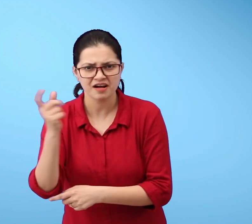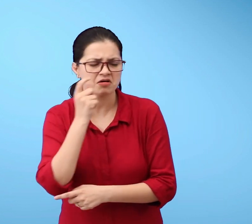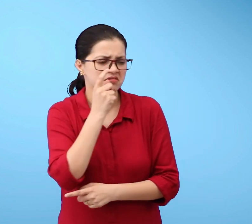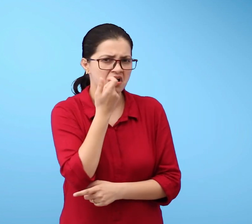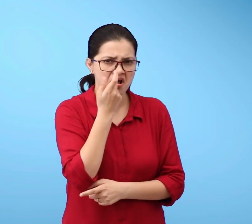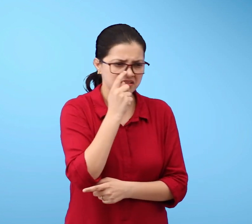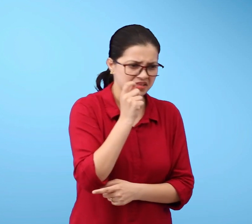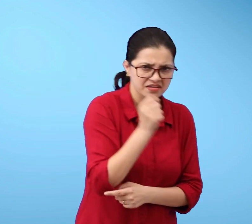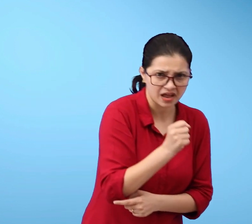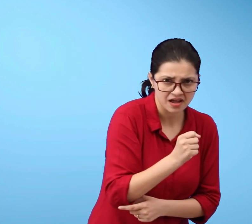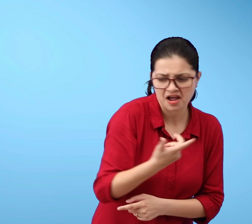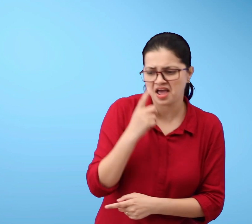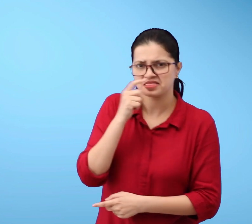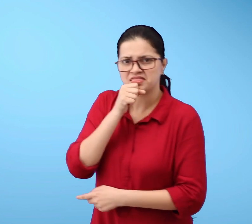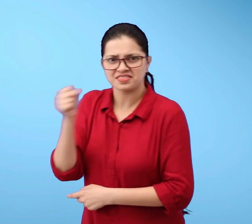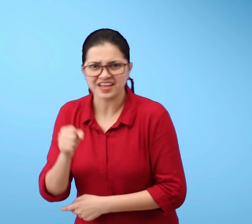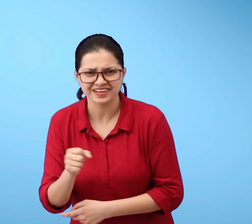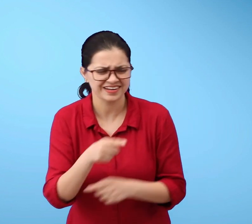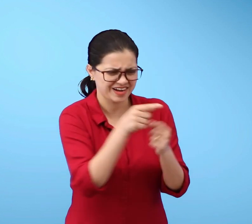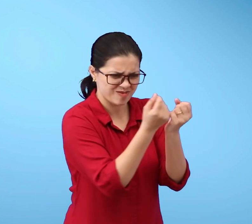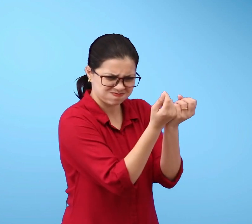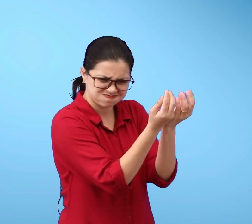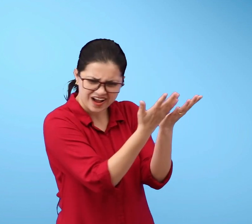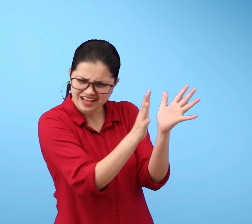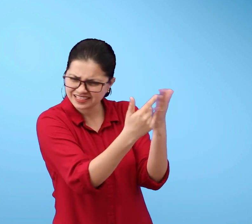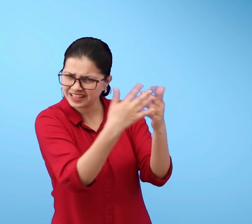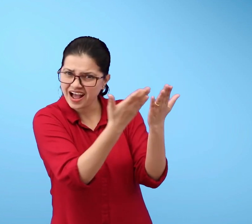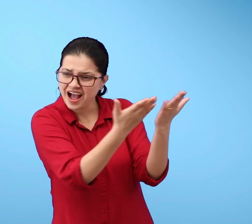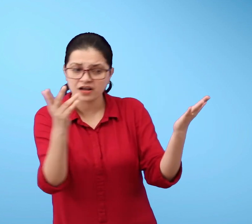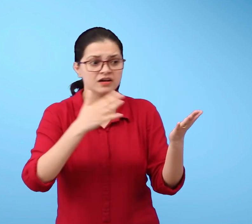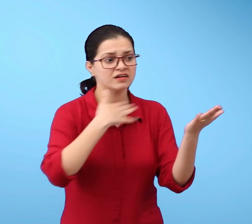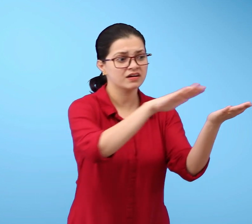aunt, grandfather, grandmother had died.